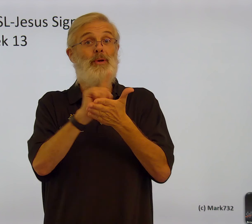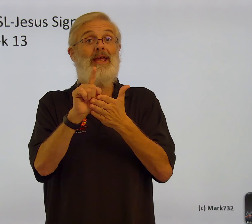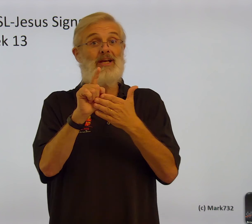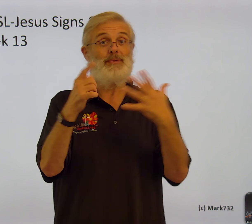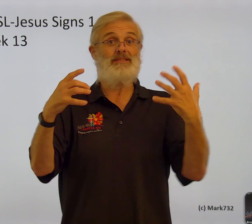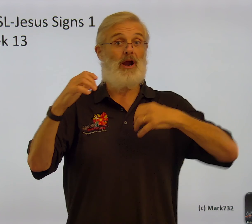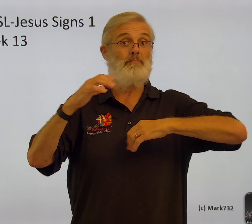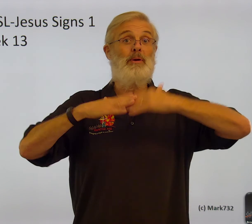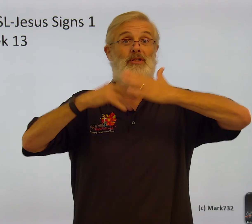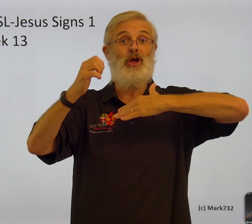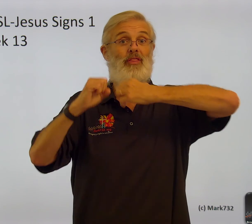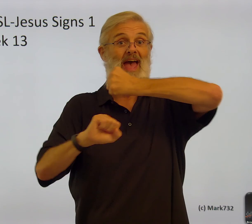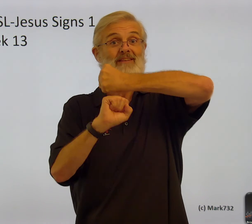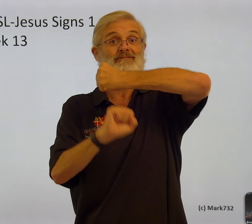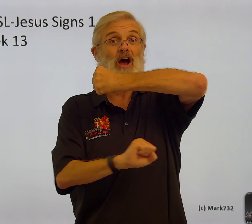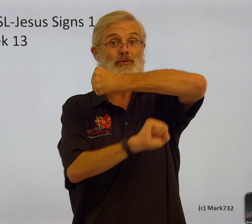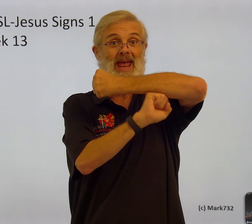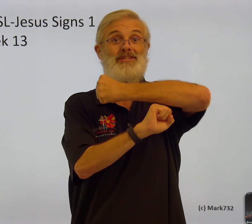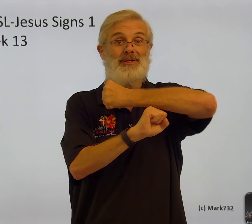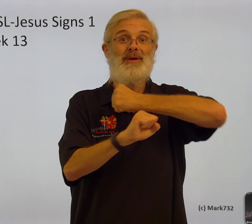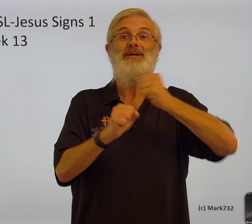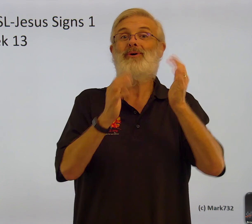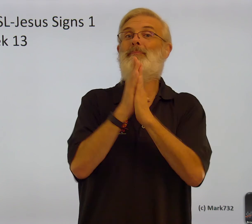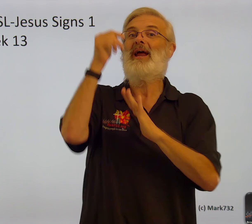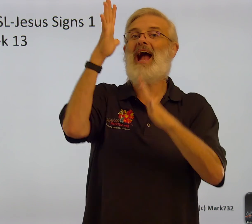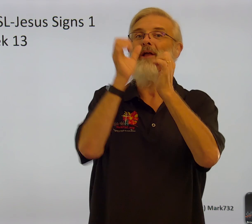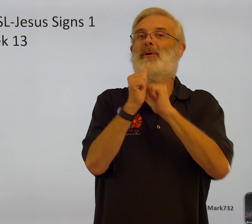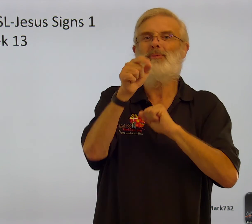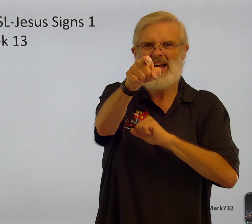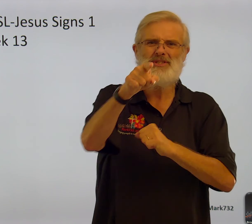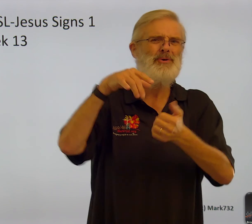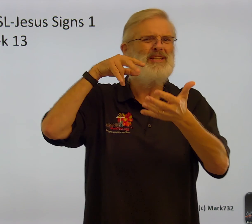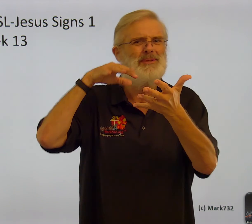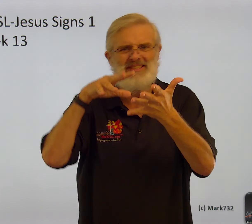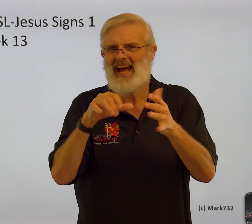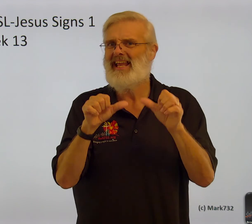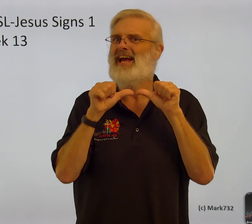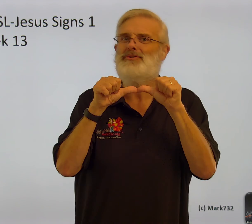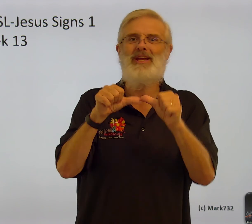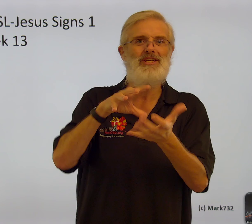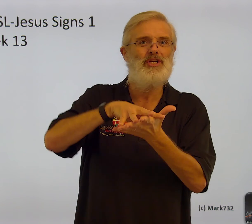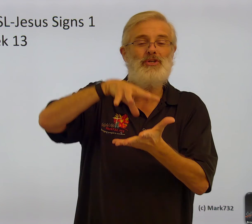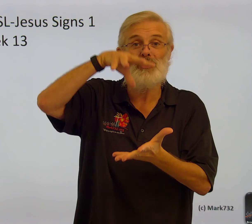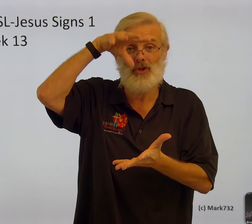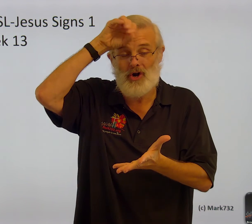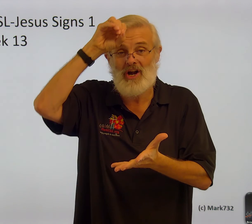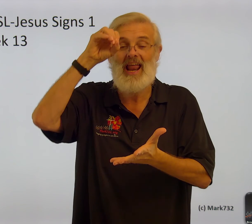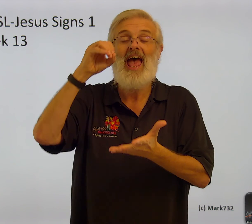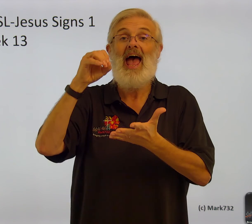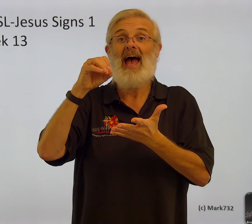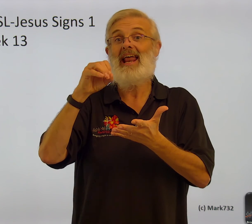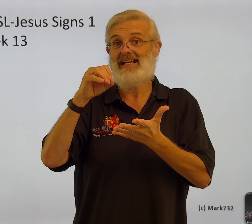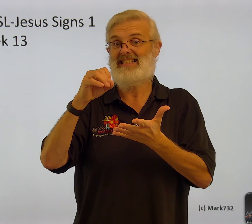as we start building on that foundation so i pray god will bless you as you study as you continue to learn and as this